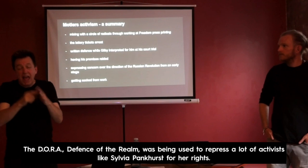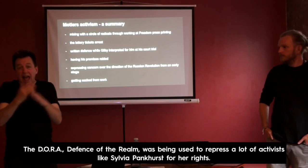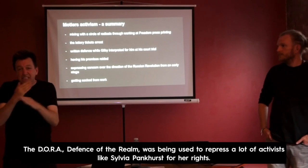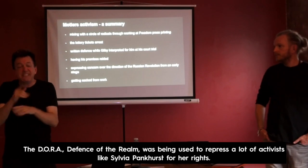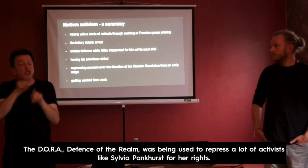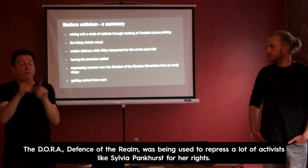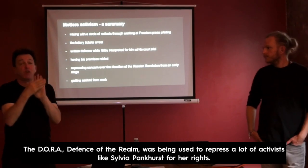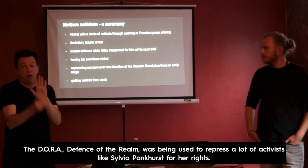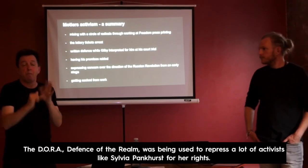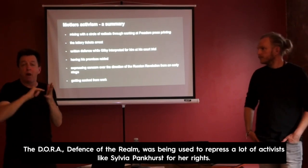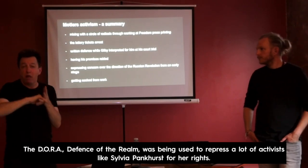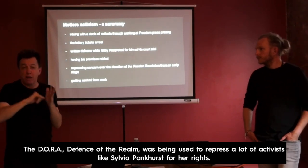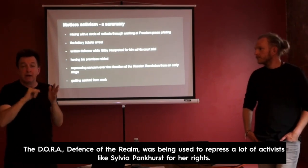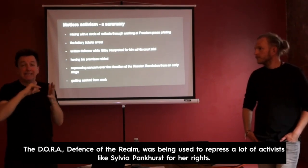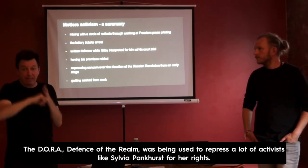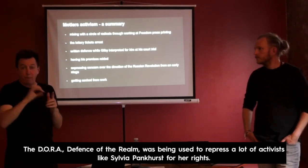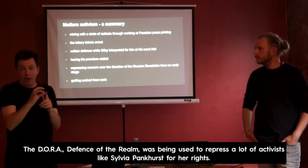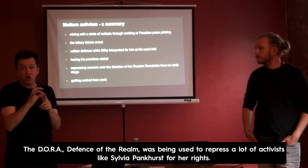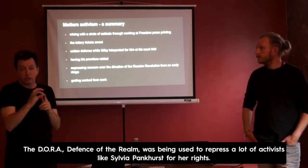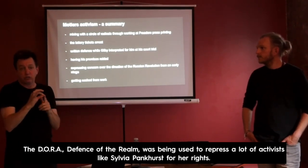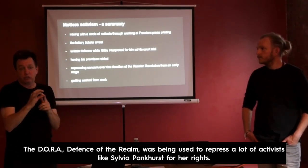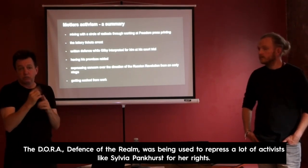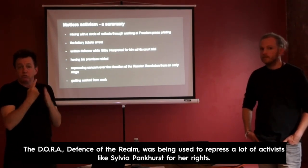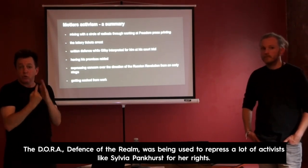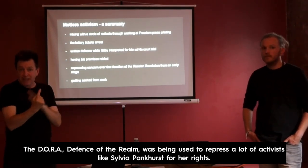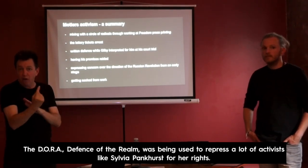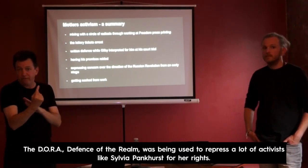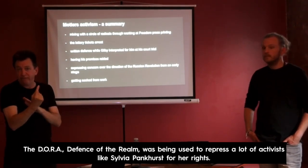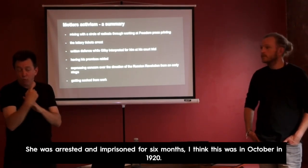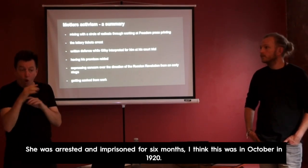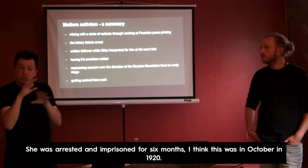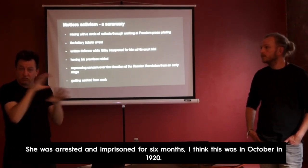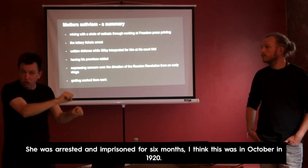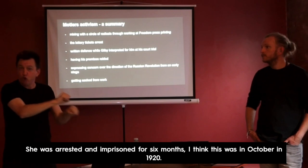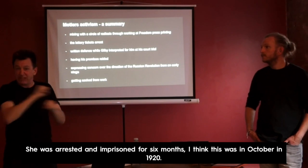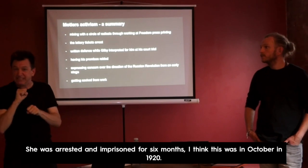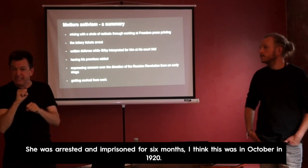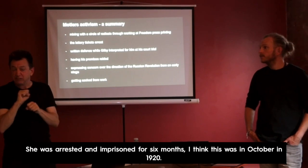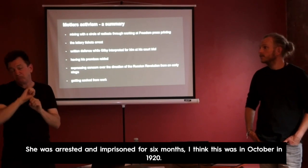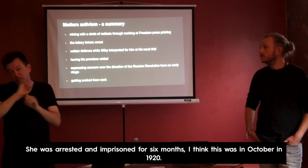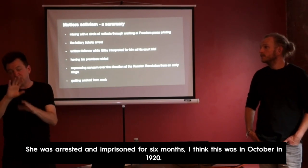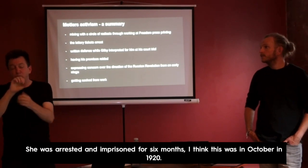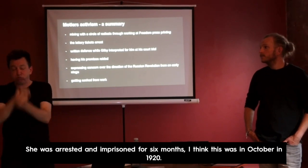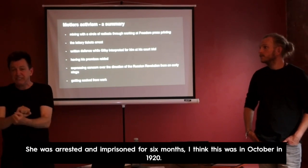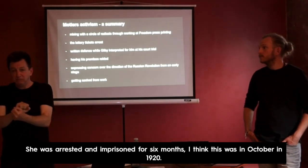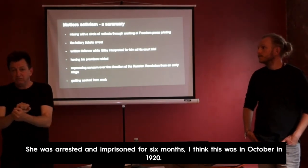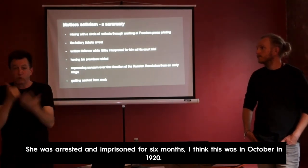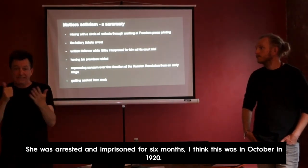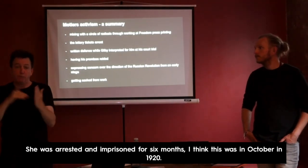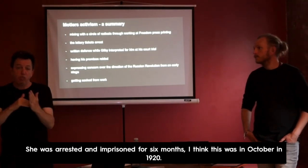was being used to repress a lot of activists at the time, like Sylvia Pankhurst. So this is here in the UK. She was arrested and imprisoned for